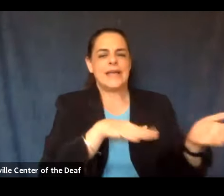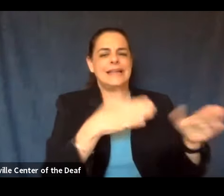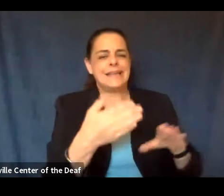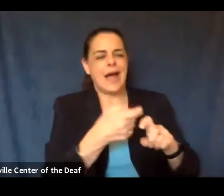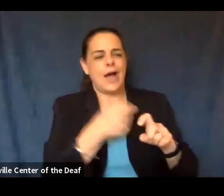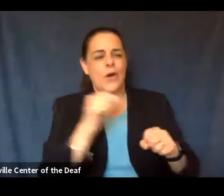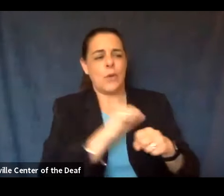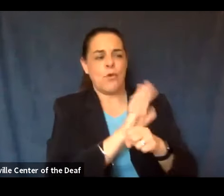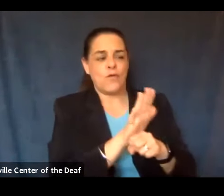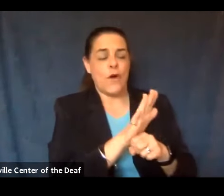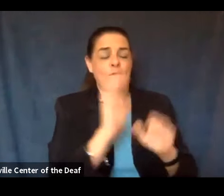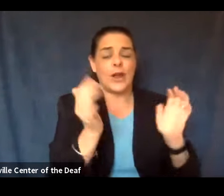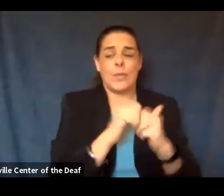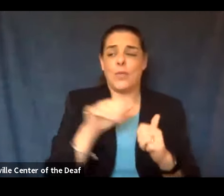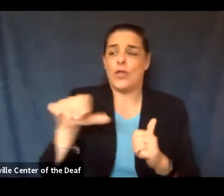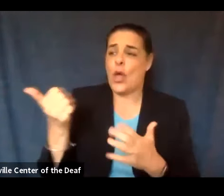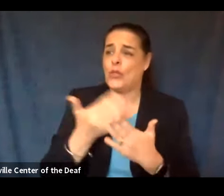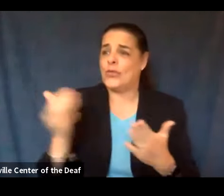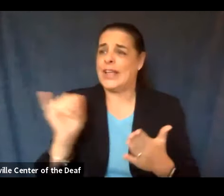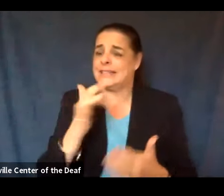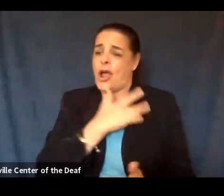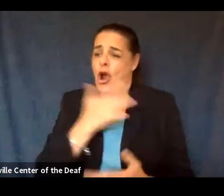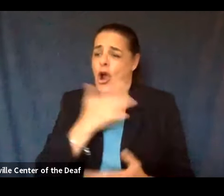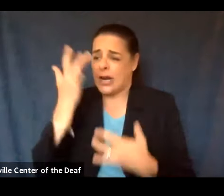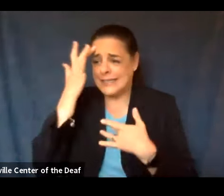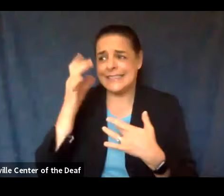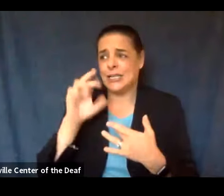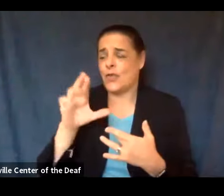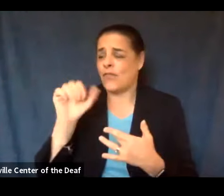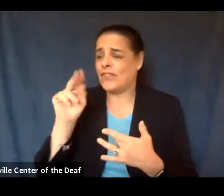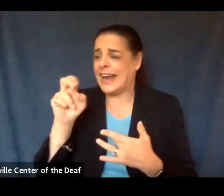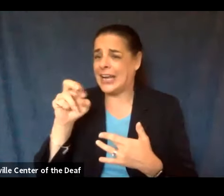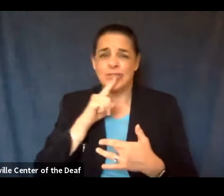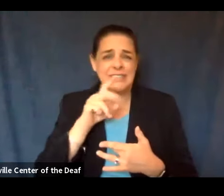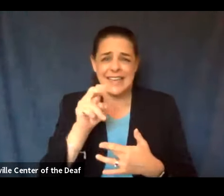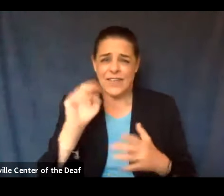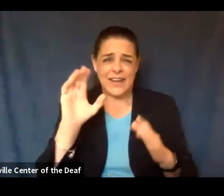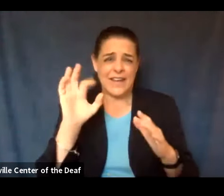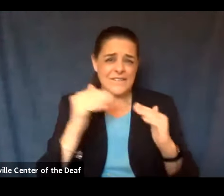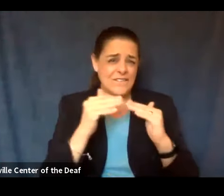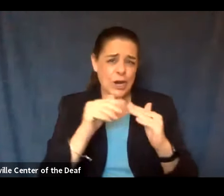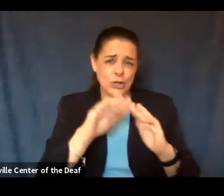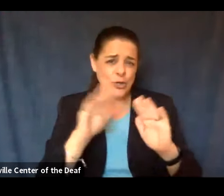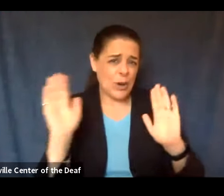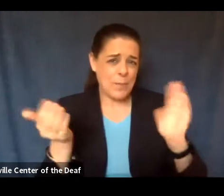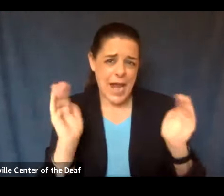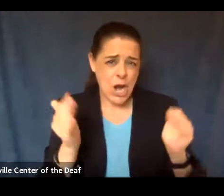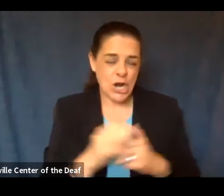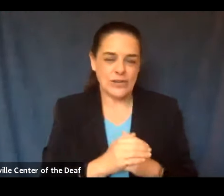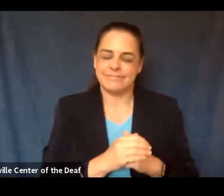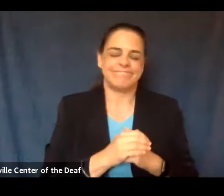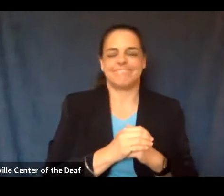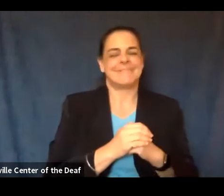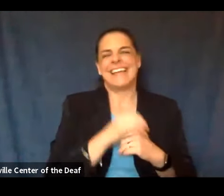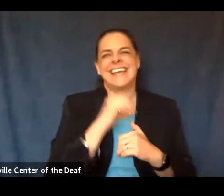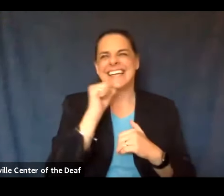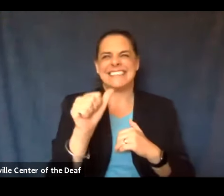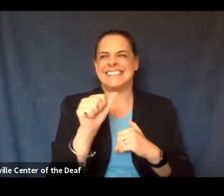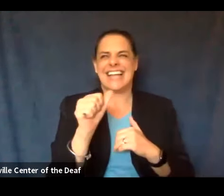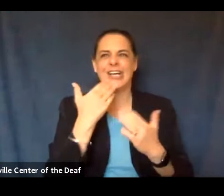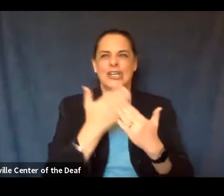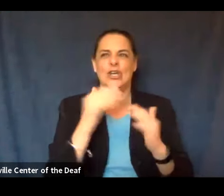death like heart disease or cancer? Is that even a fair comparison? It's really not a fair comparison. You know,